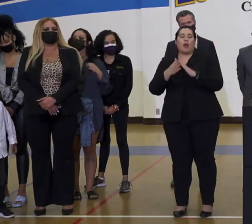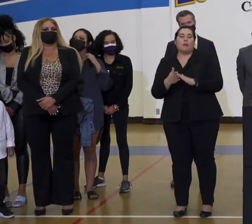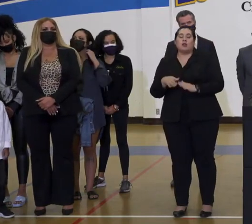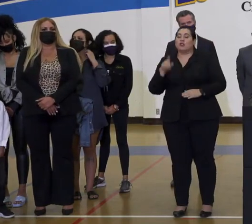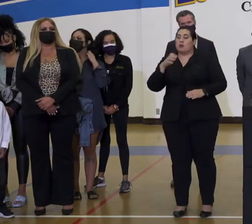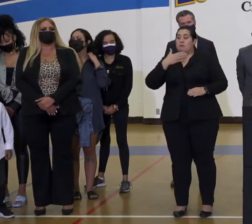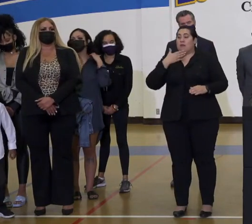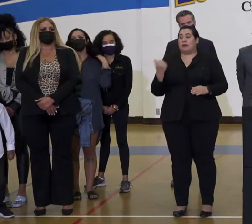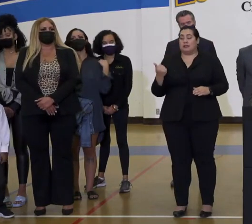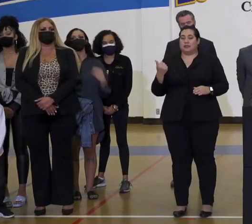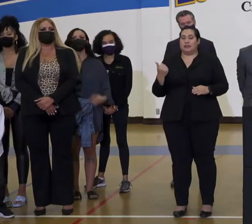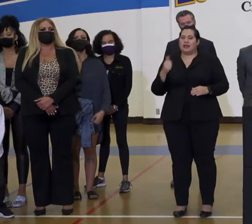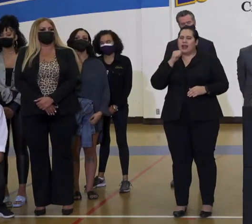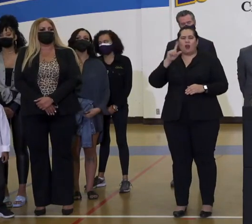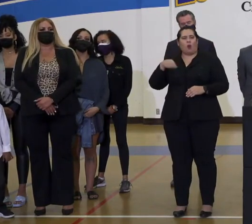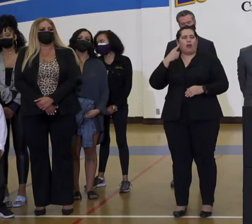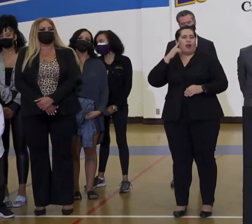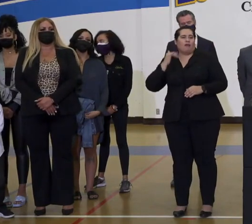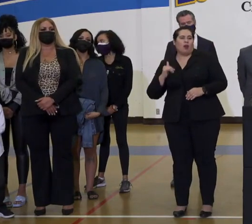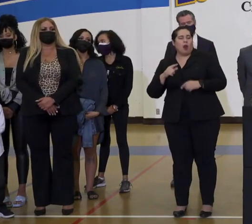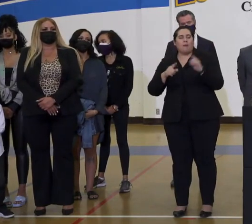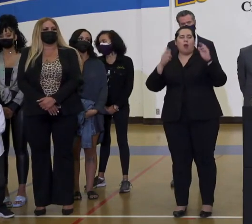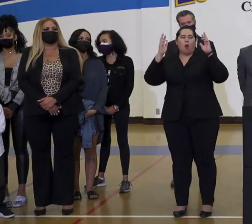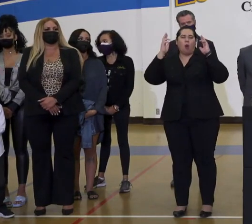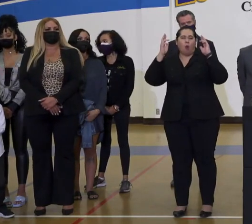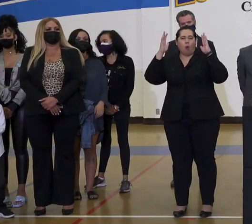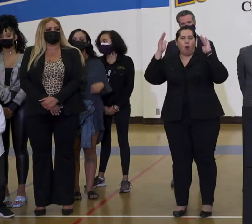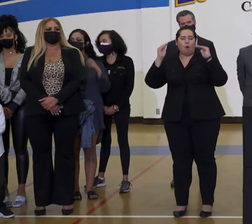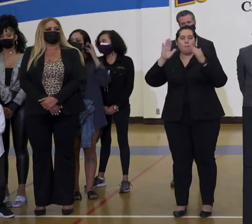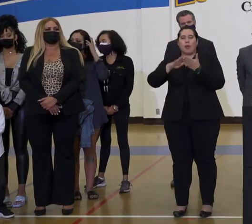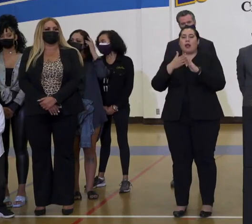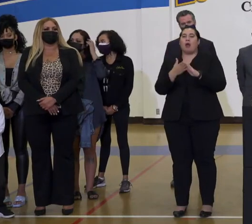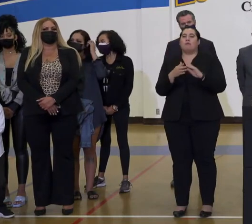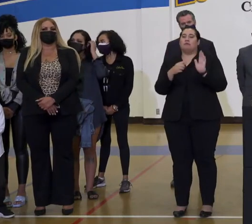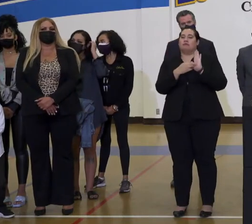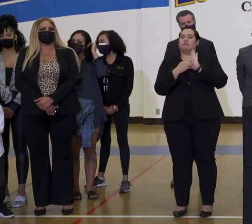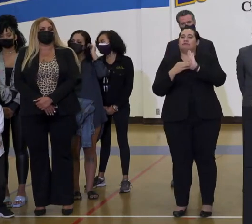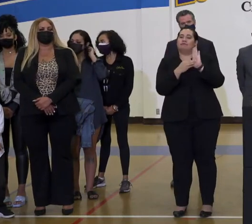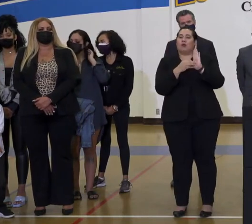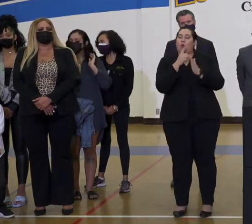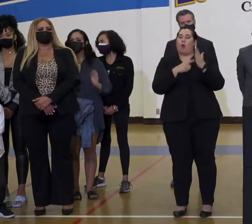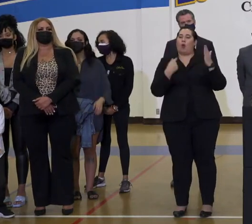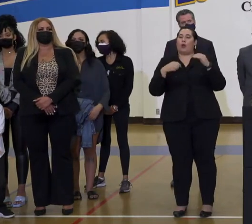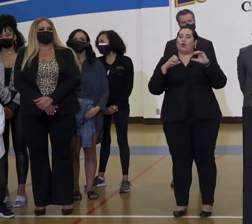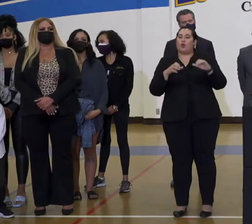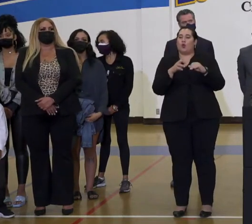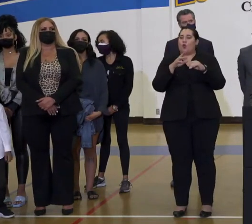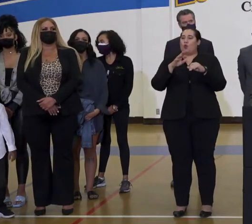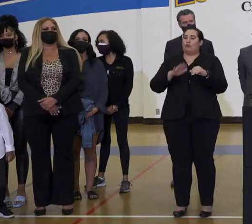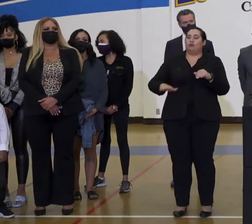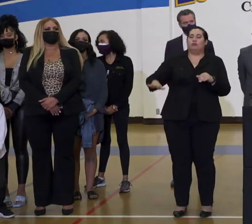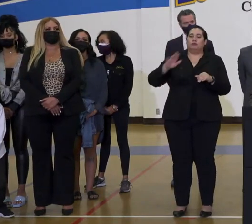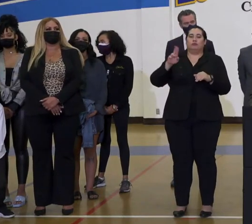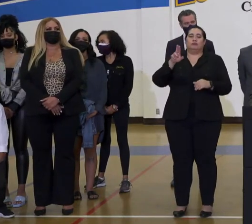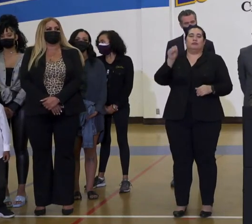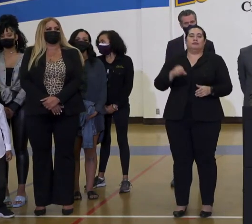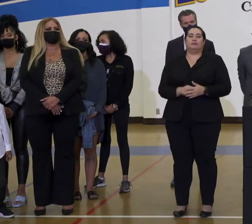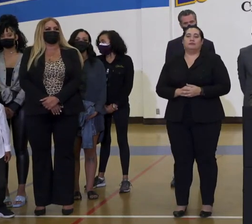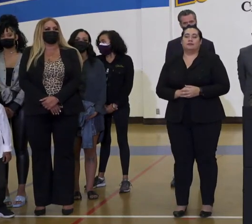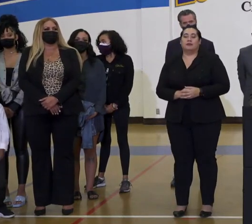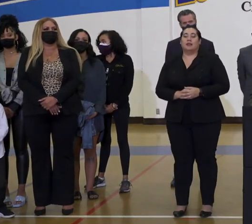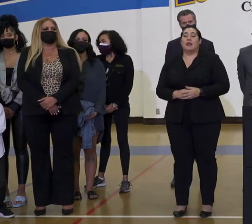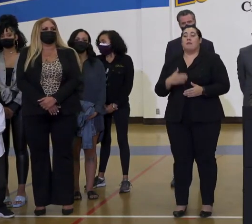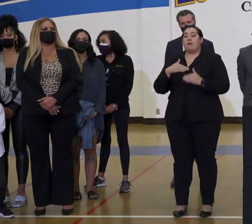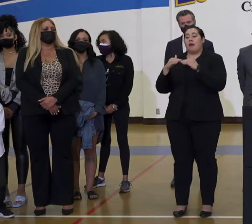be the best, not only in California, but hopefully become the benchmark for what we do nationally.